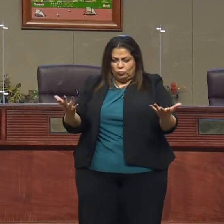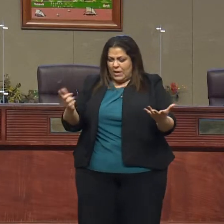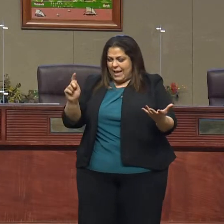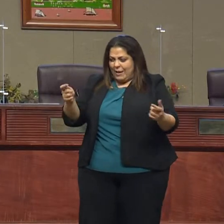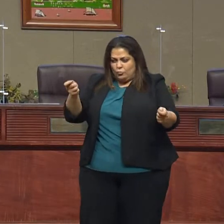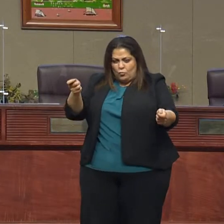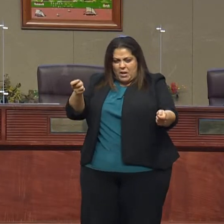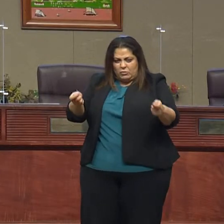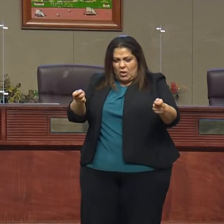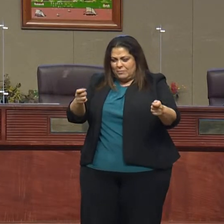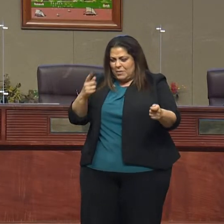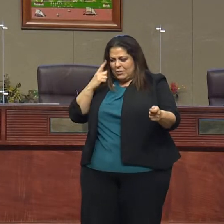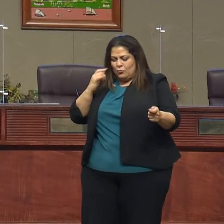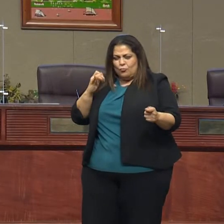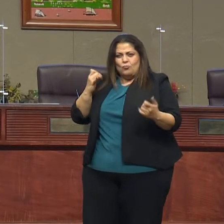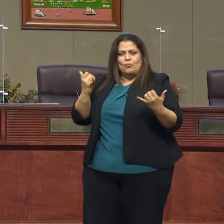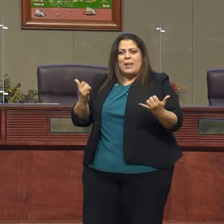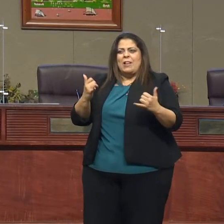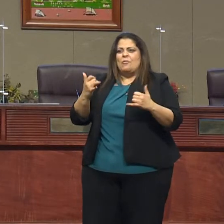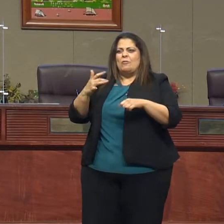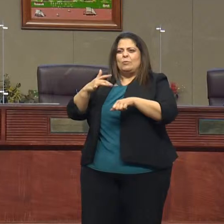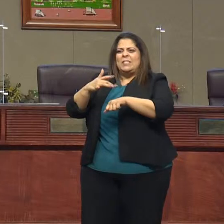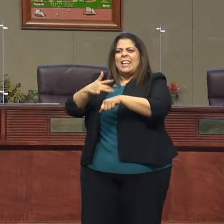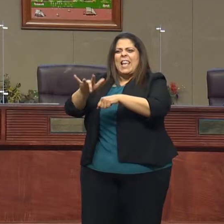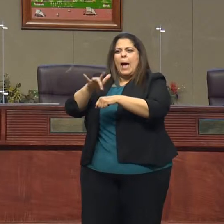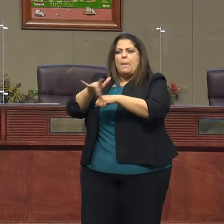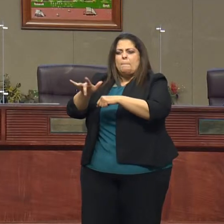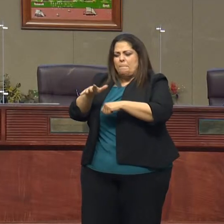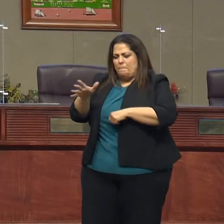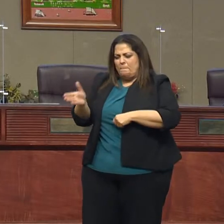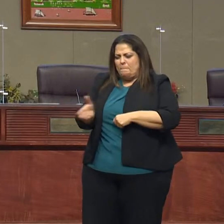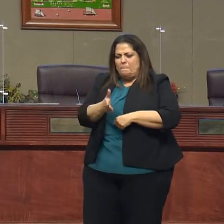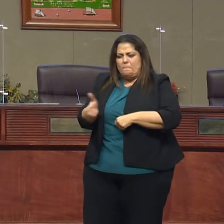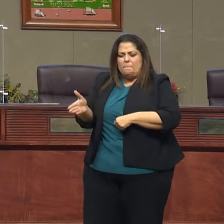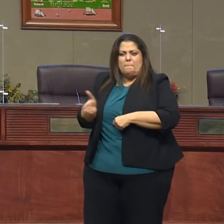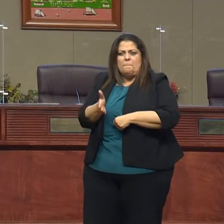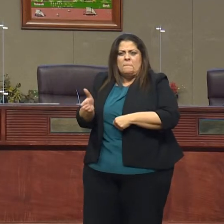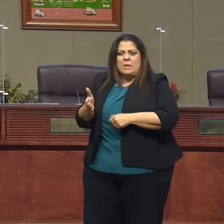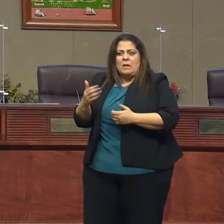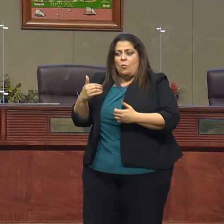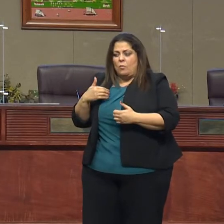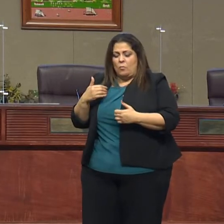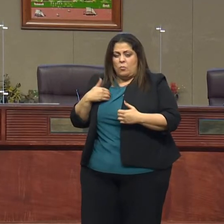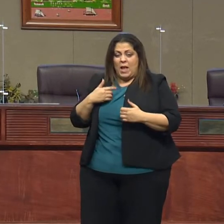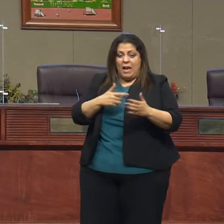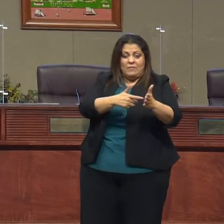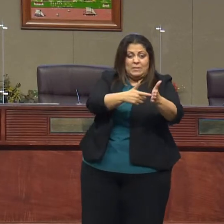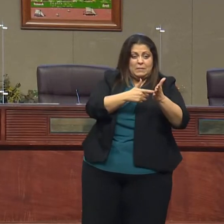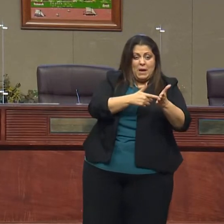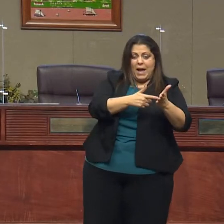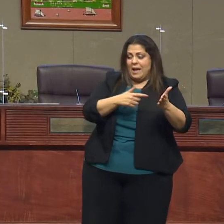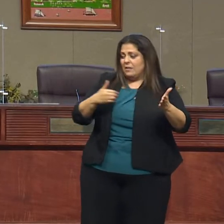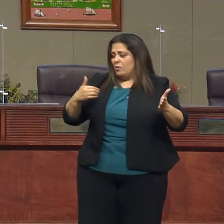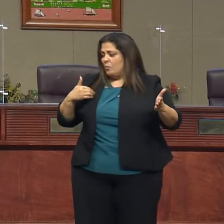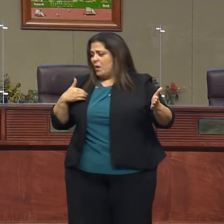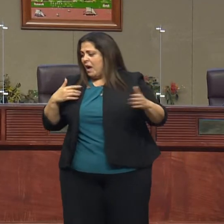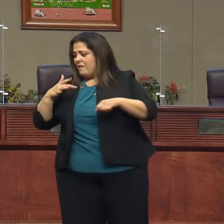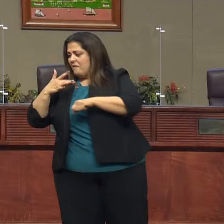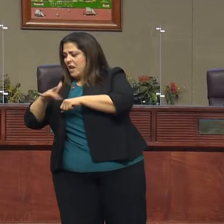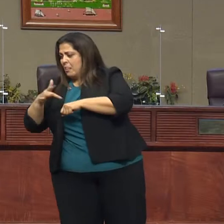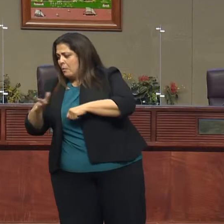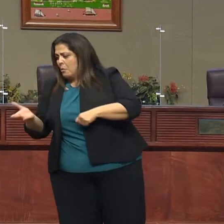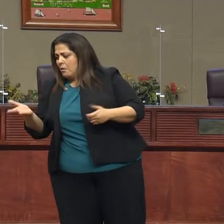fill the gap with the current demand and the capacity that we have. So it's, you know, it